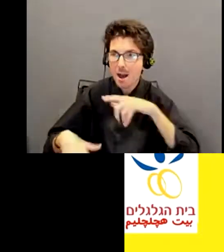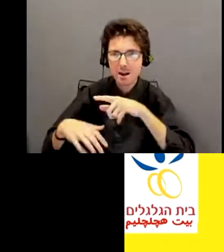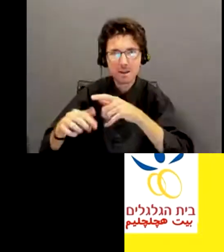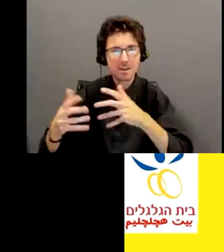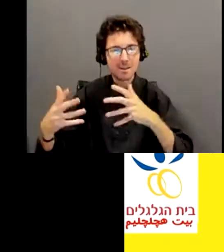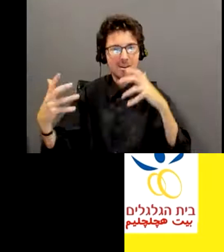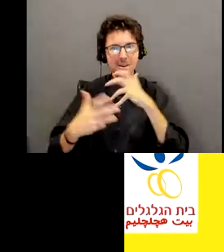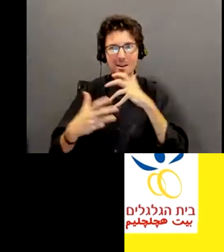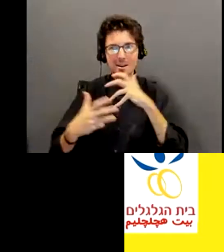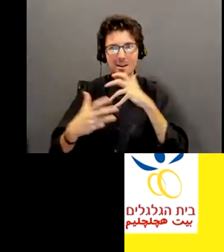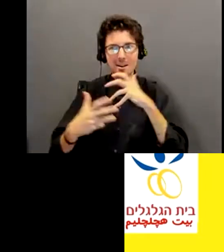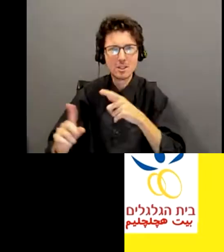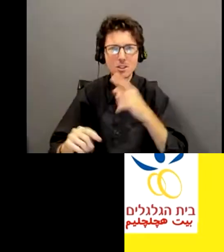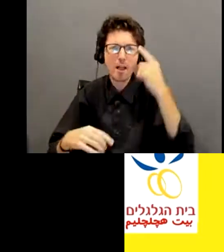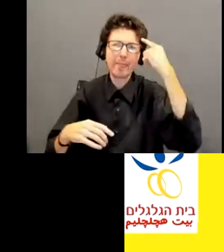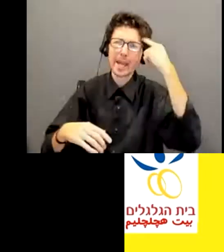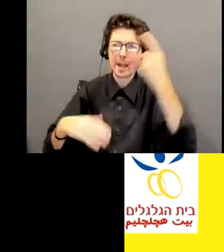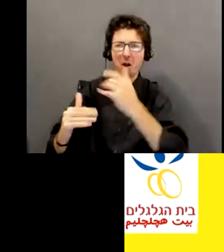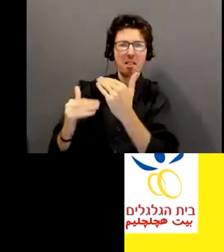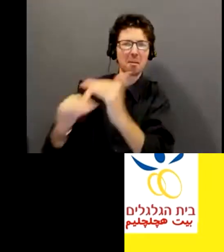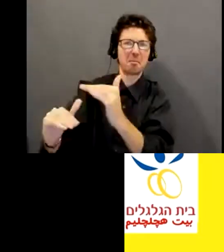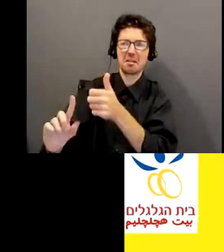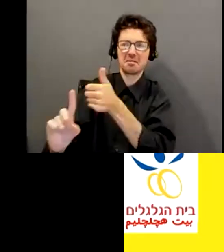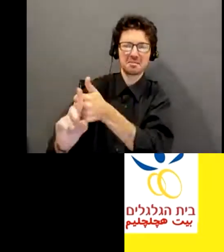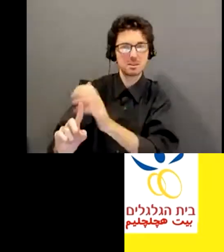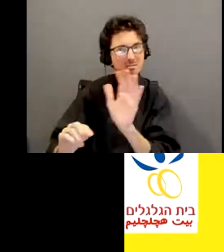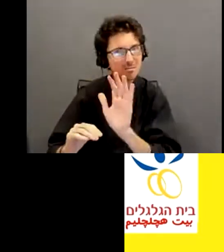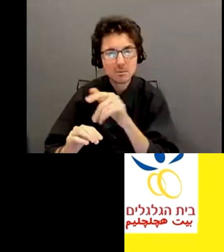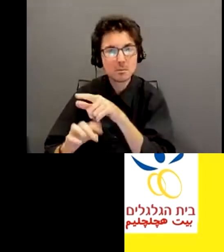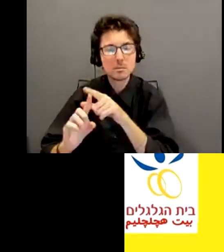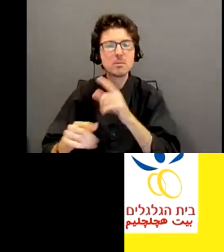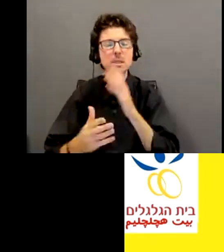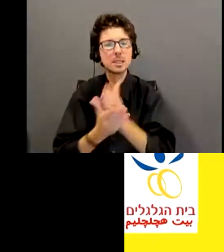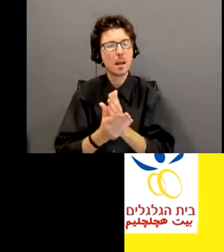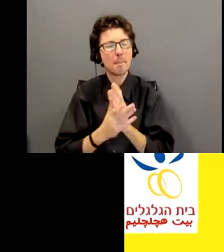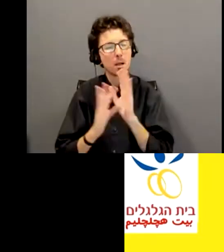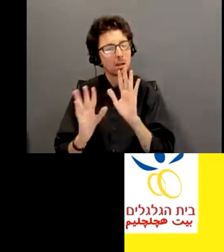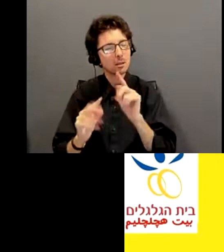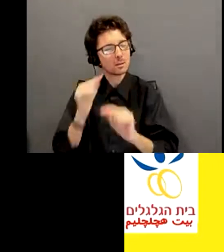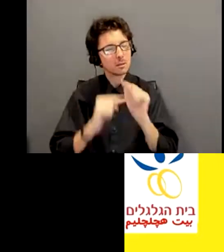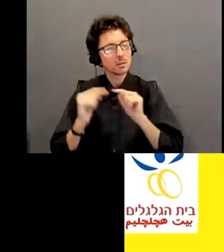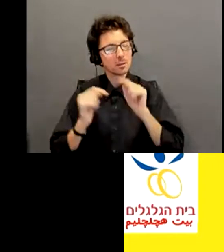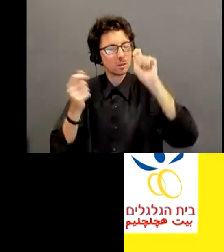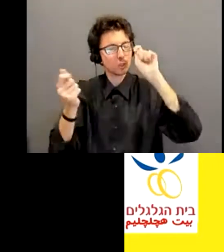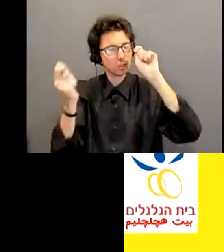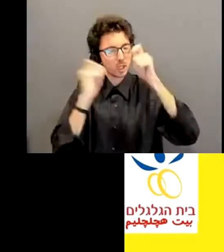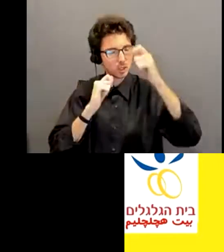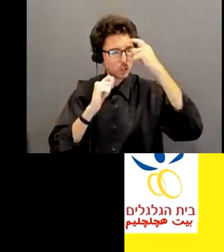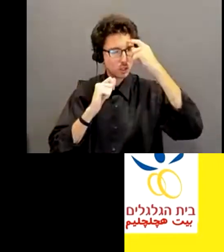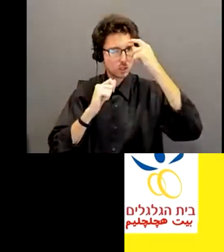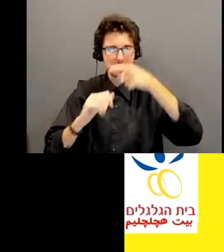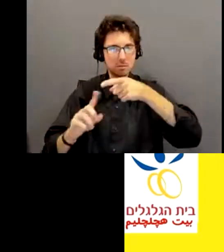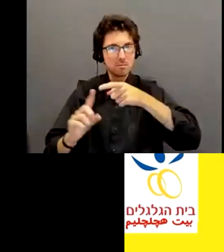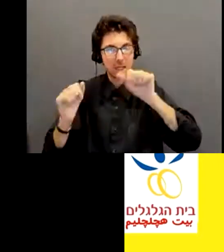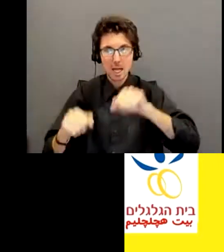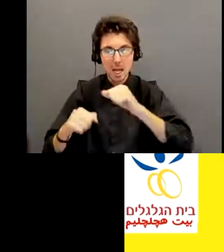and we shouldn't limit them with the things that they can do, because sometimes they can do things that we could never imagine. And it was just